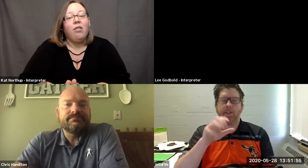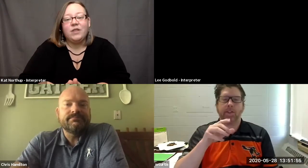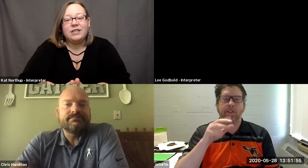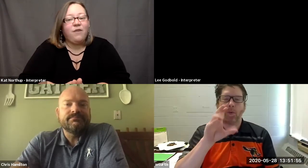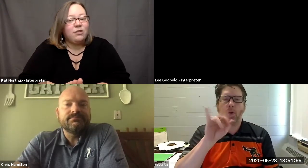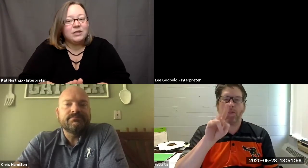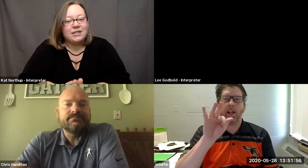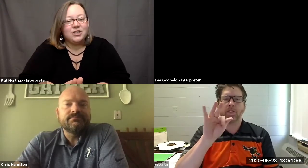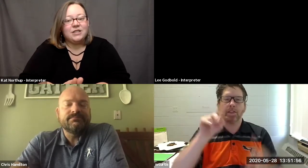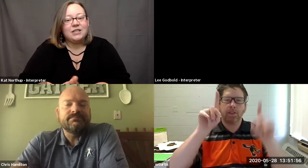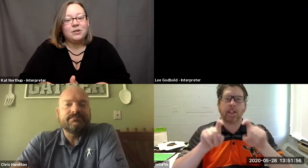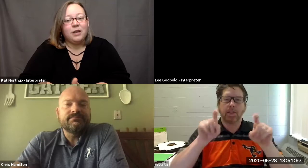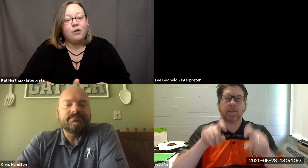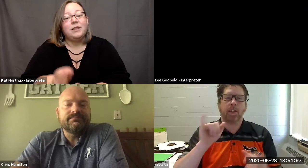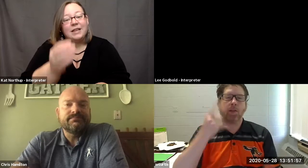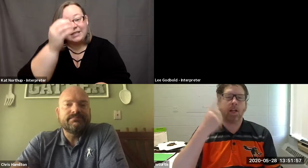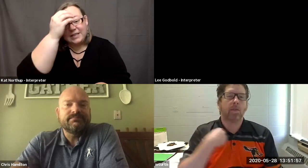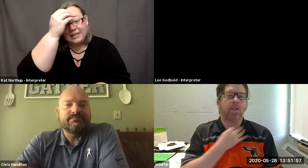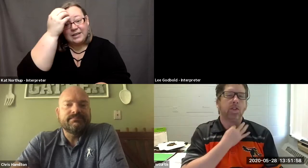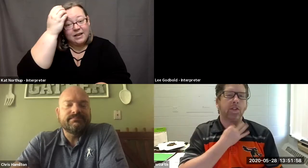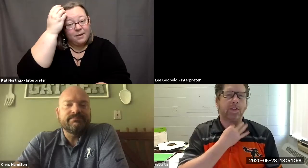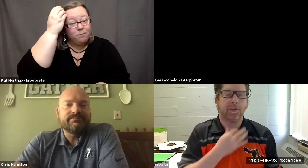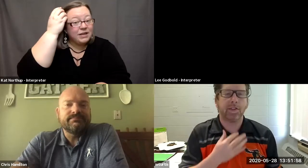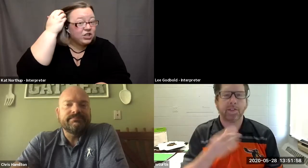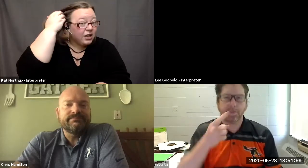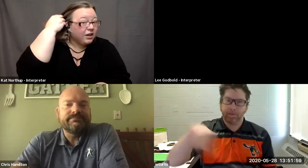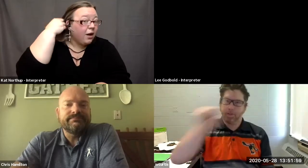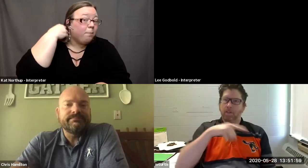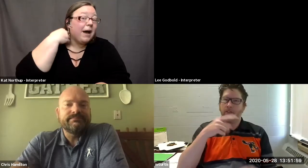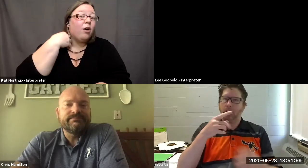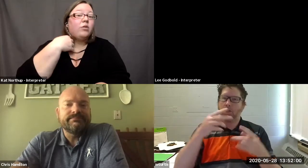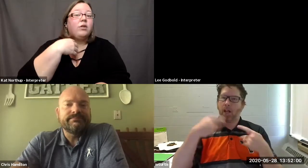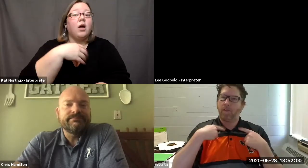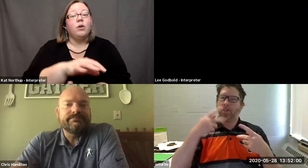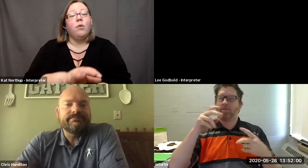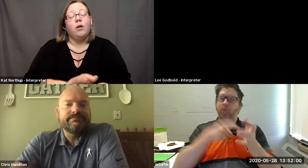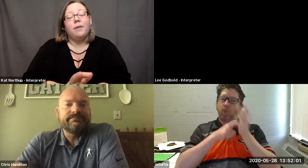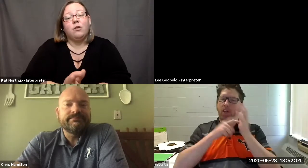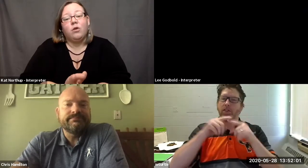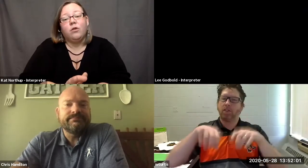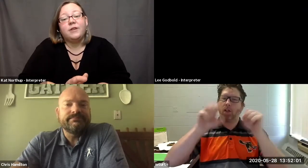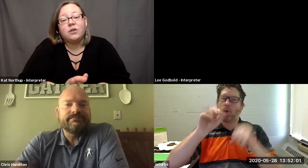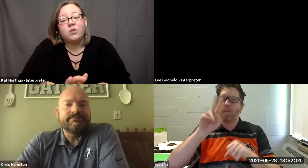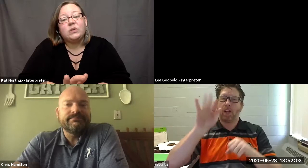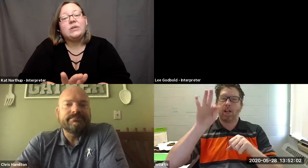these final decisions until later, but they did mention about not requiring medical physicals